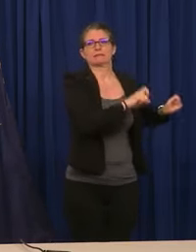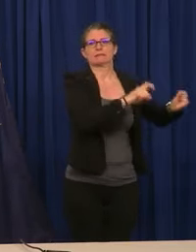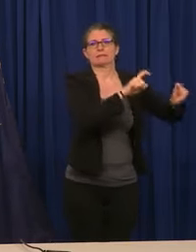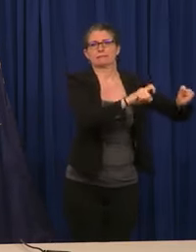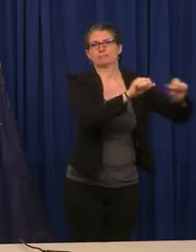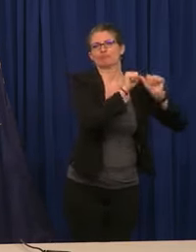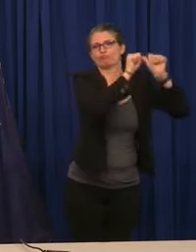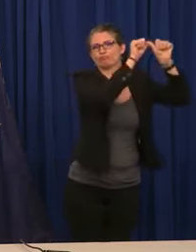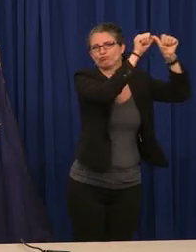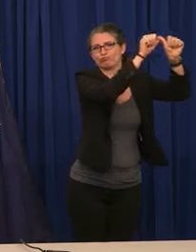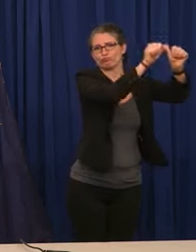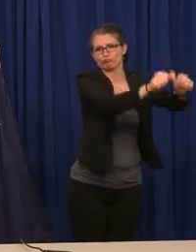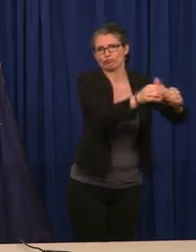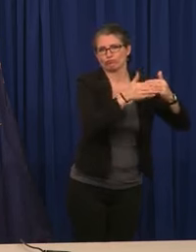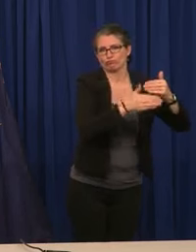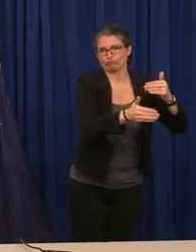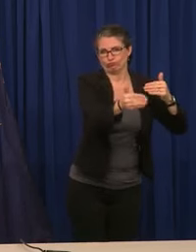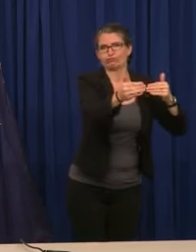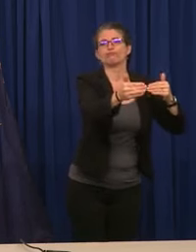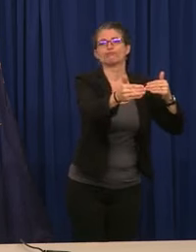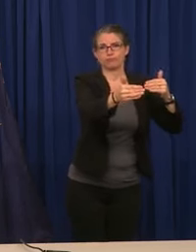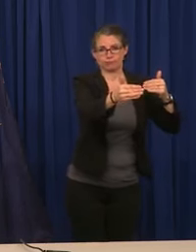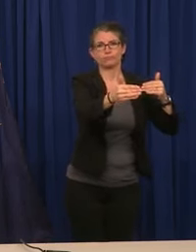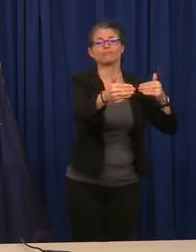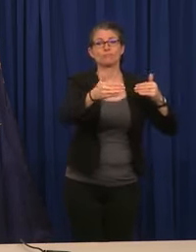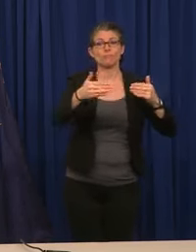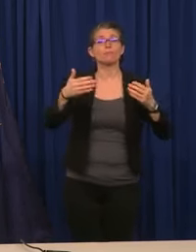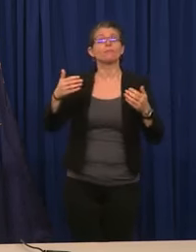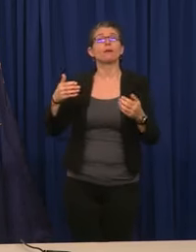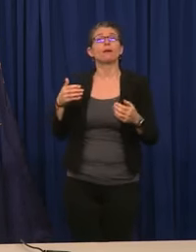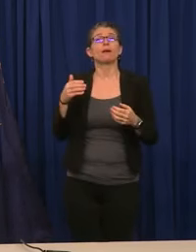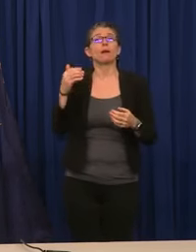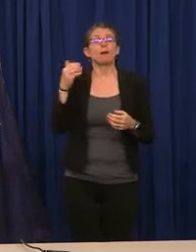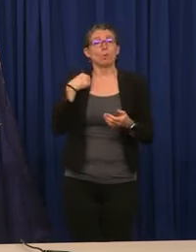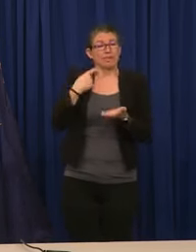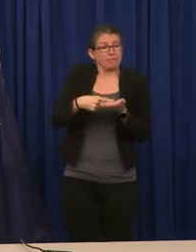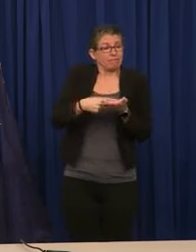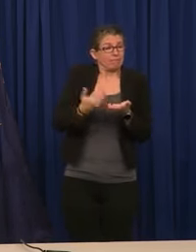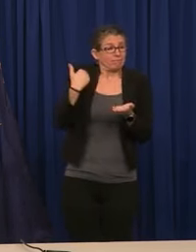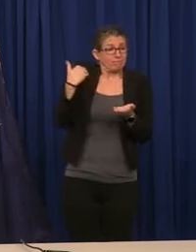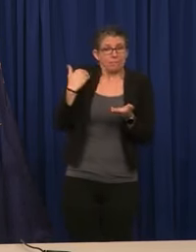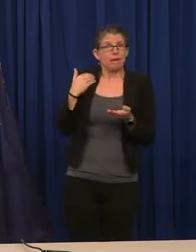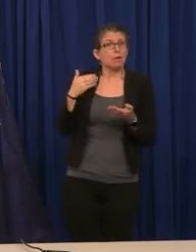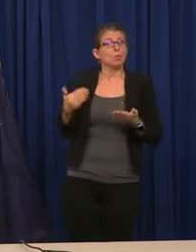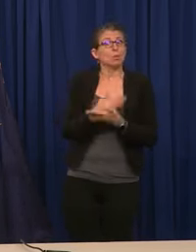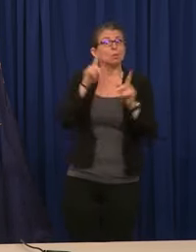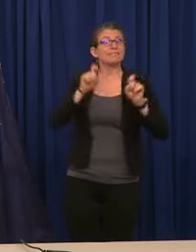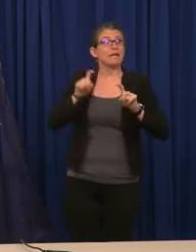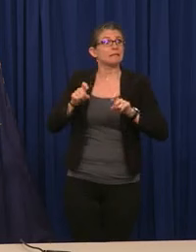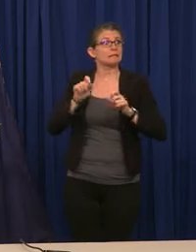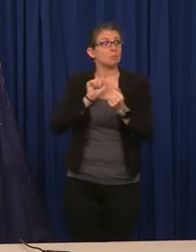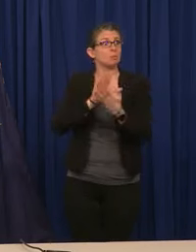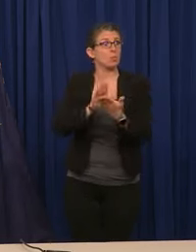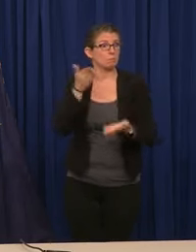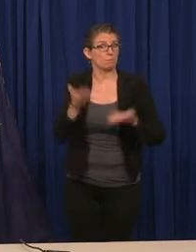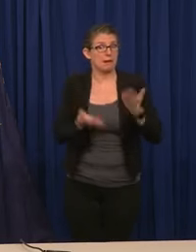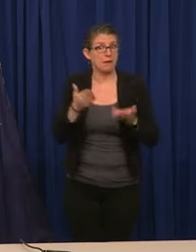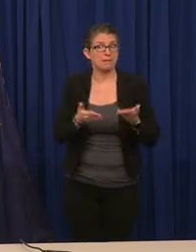more rapid tests as we think about our diagnostic strategy for